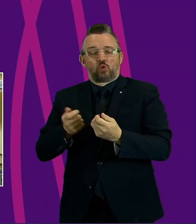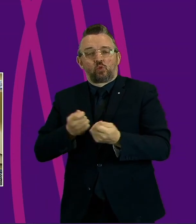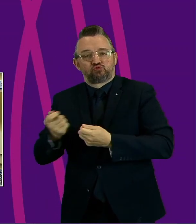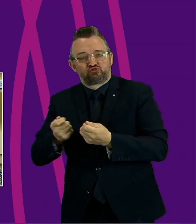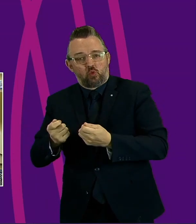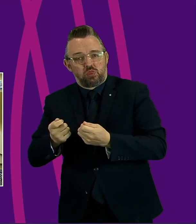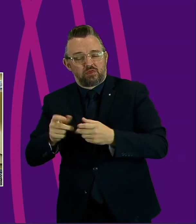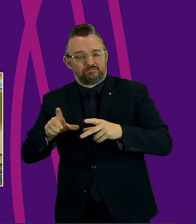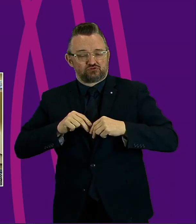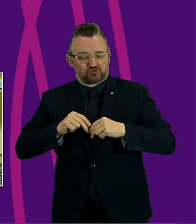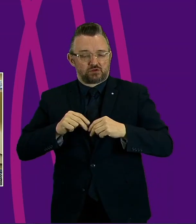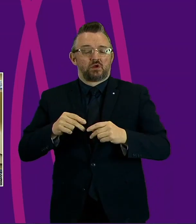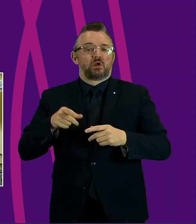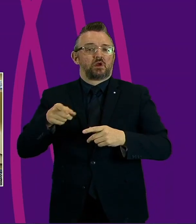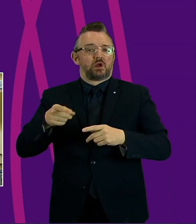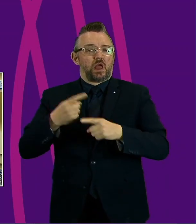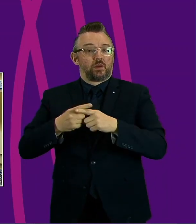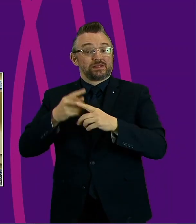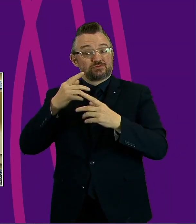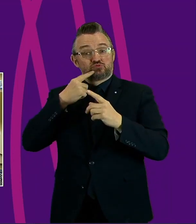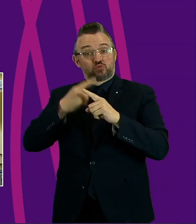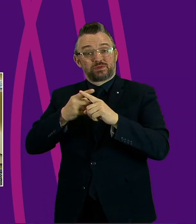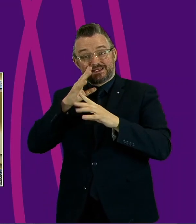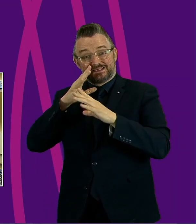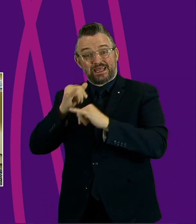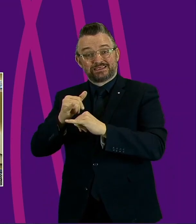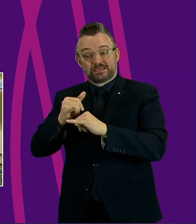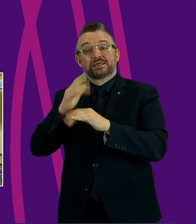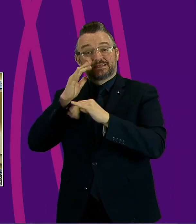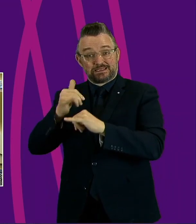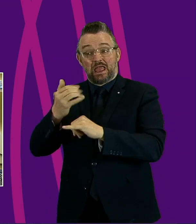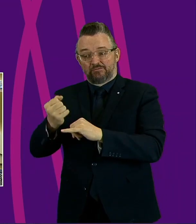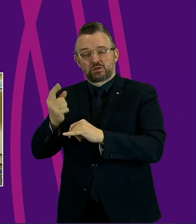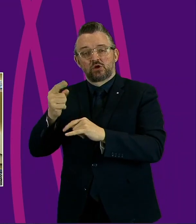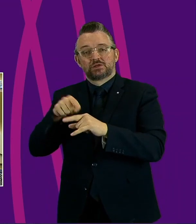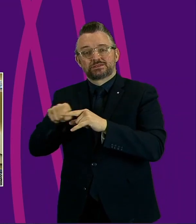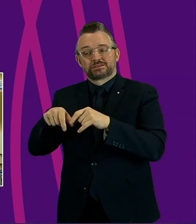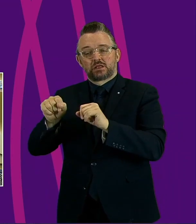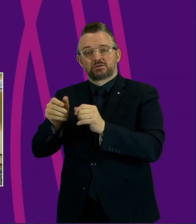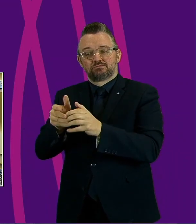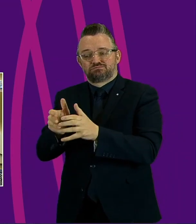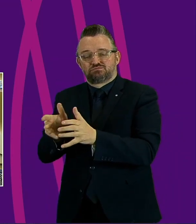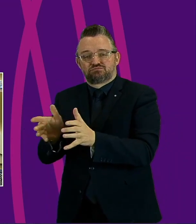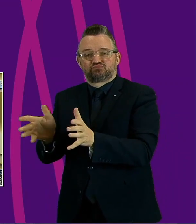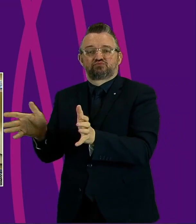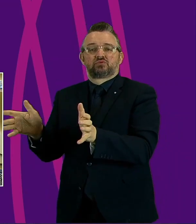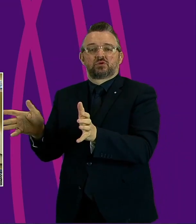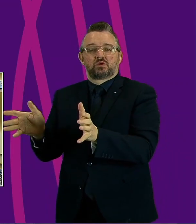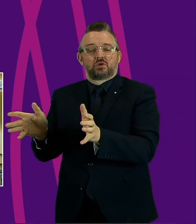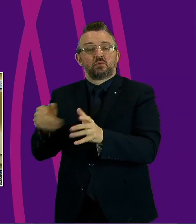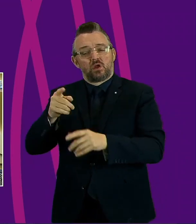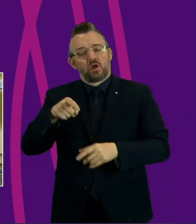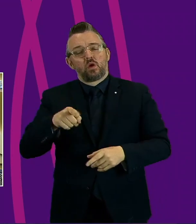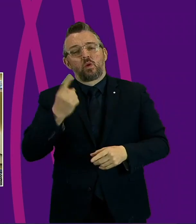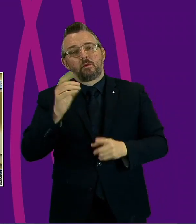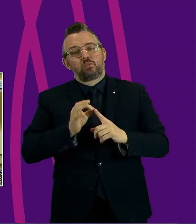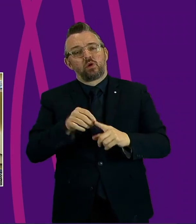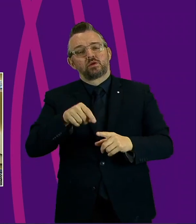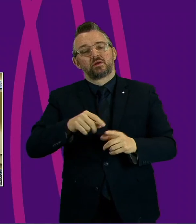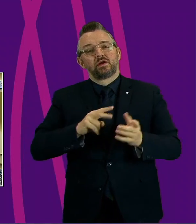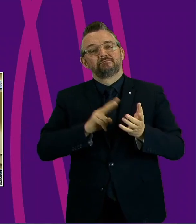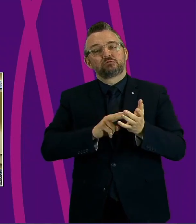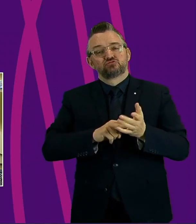expanded that as we've built capacity, but we've also expanded it as our knowledge of the virus has developed. One of the aspects of this virus where knowledge